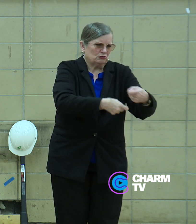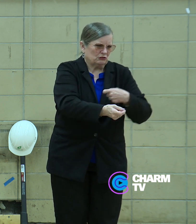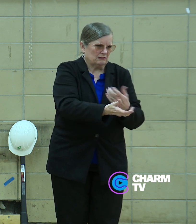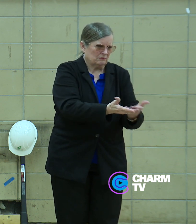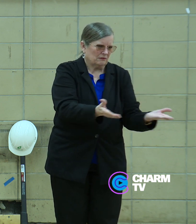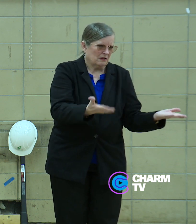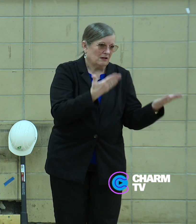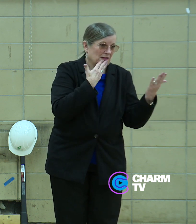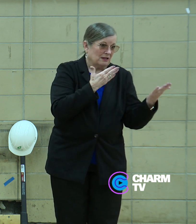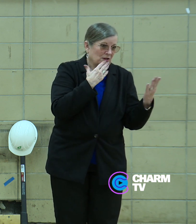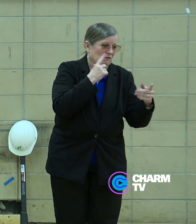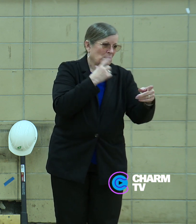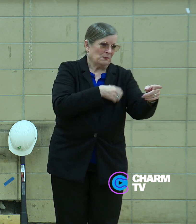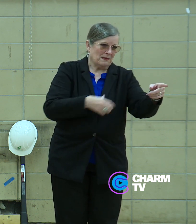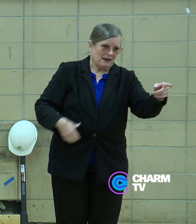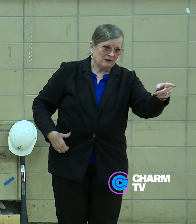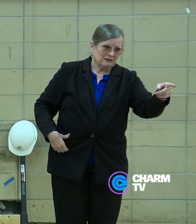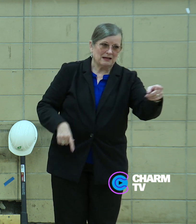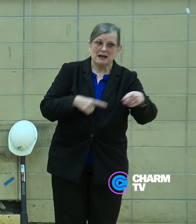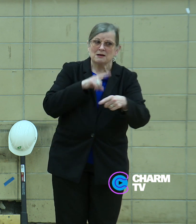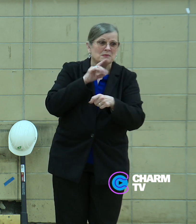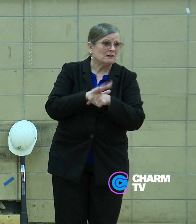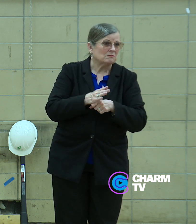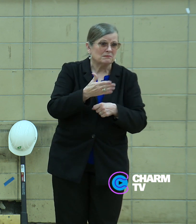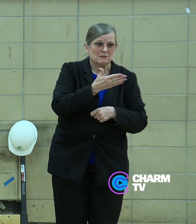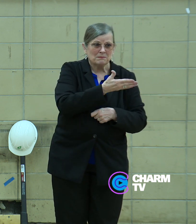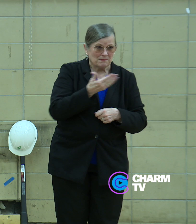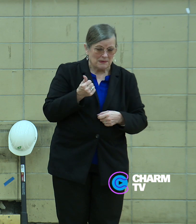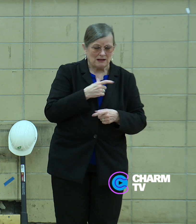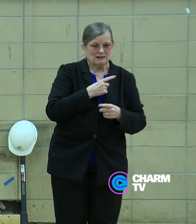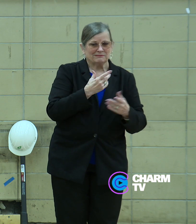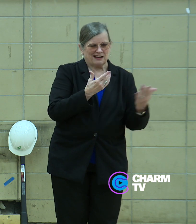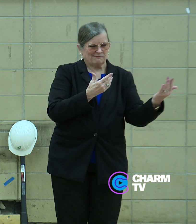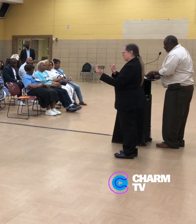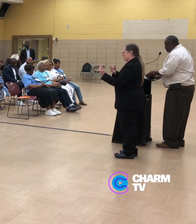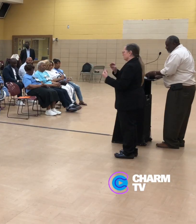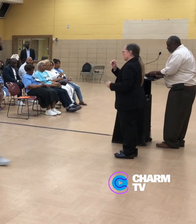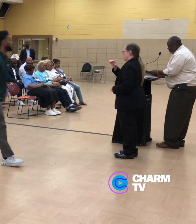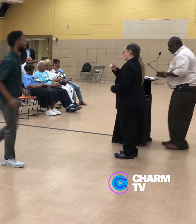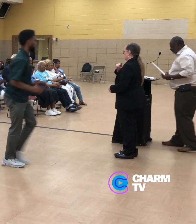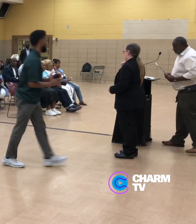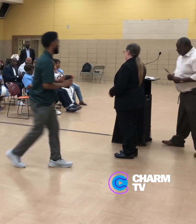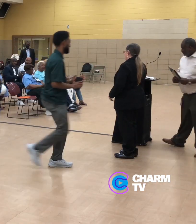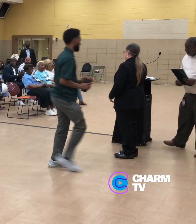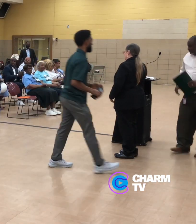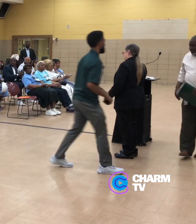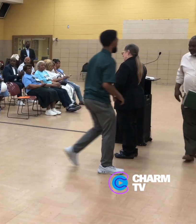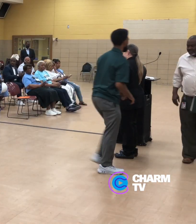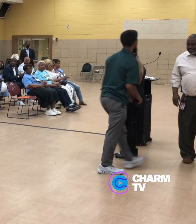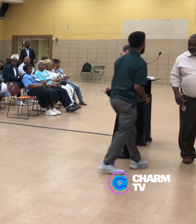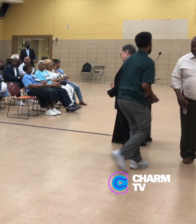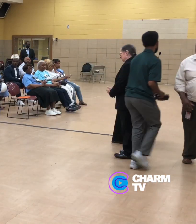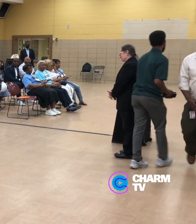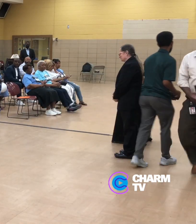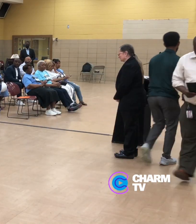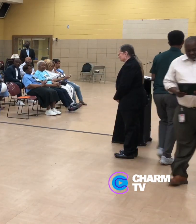and our commitment. So at this time, I'm gonna bring our mayor back so in case there's any additional questions.